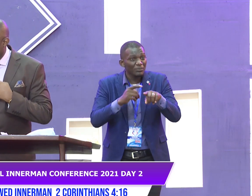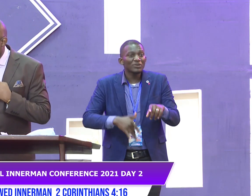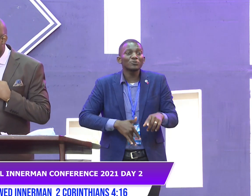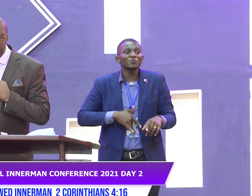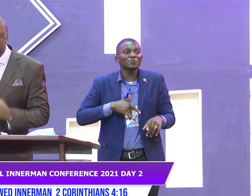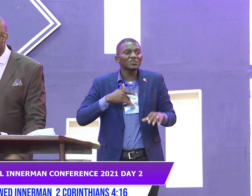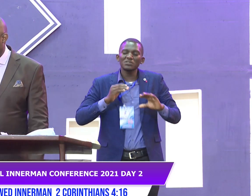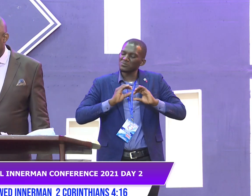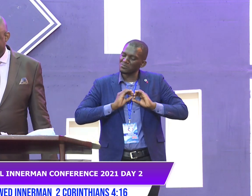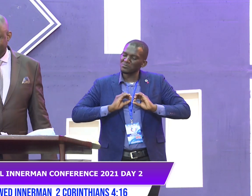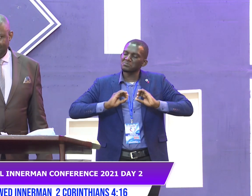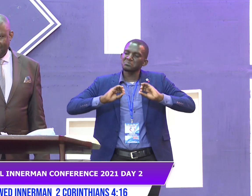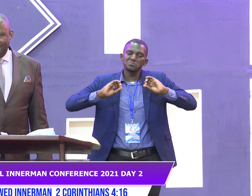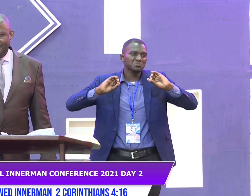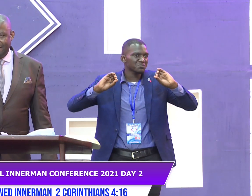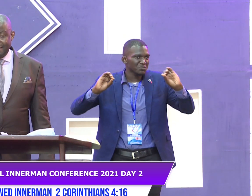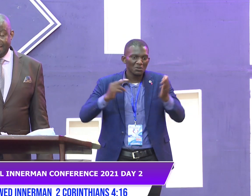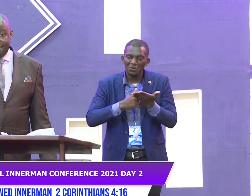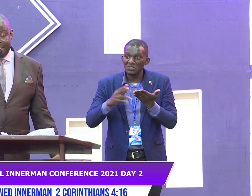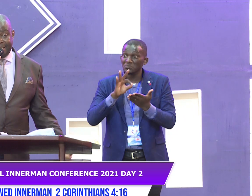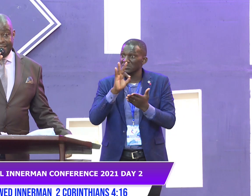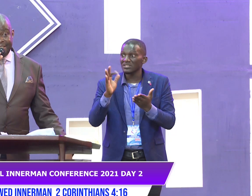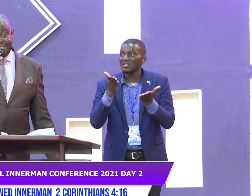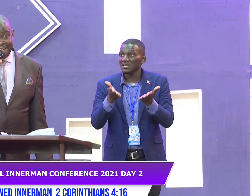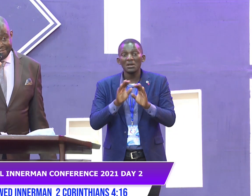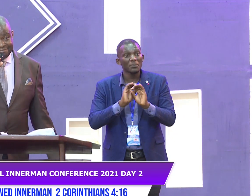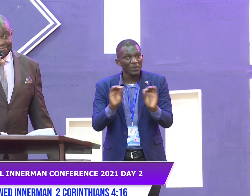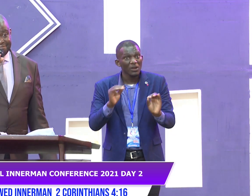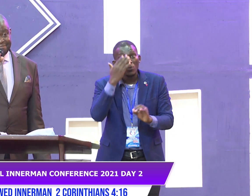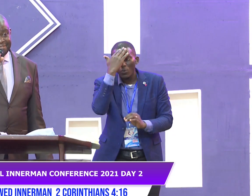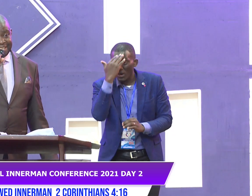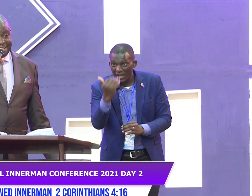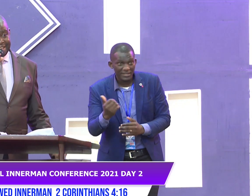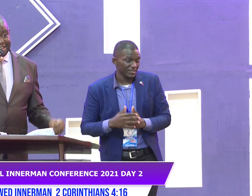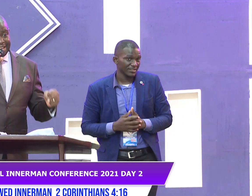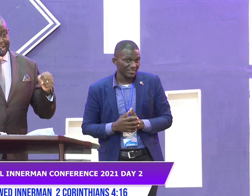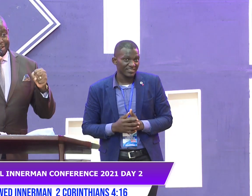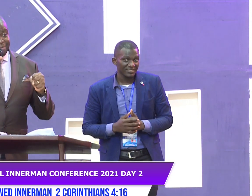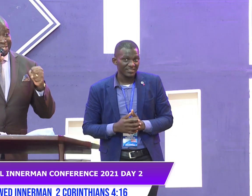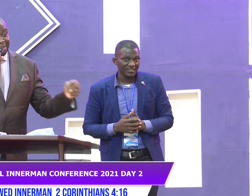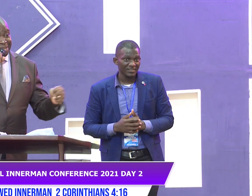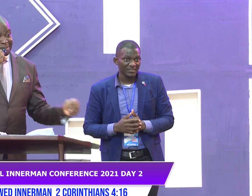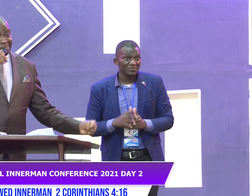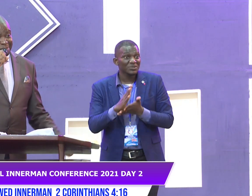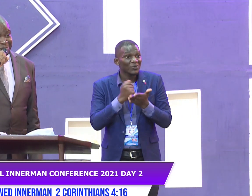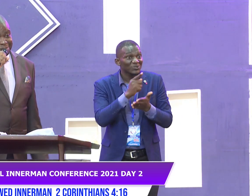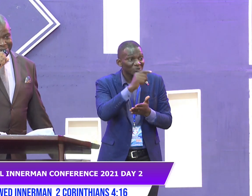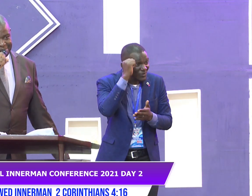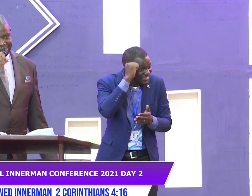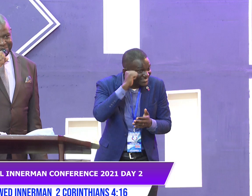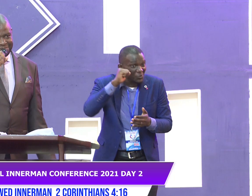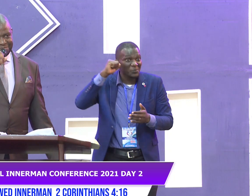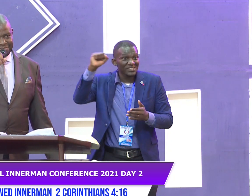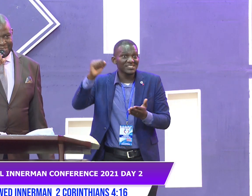And then you reach a point where you become dry inside of you. And the reason for your dryness